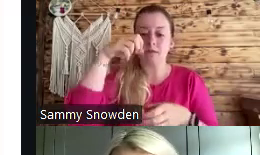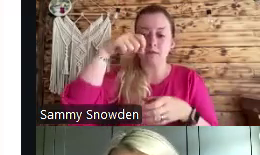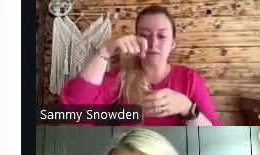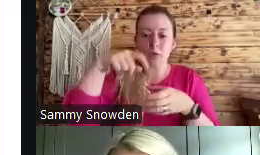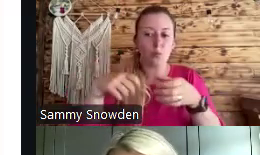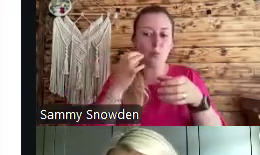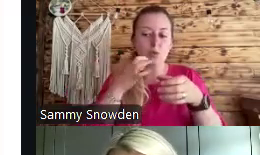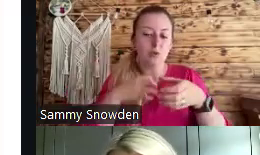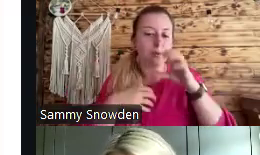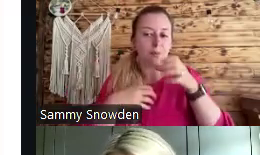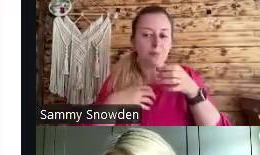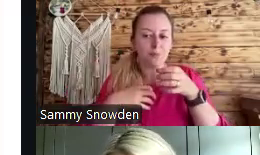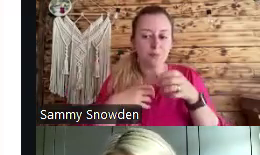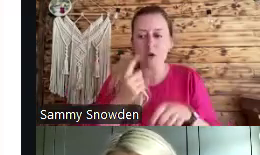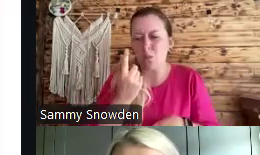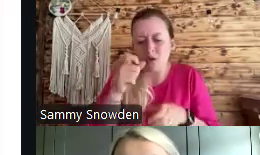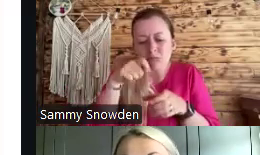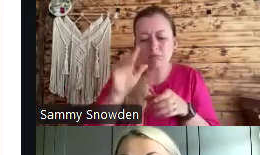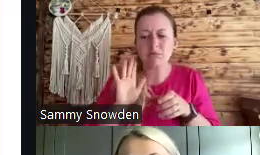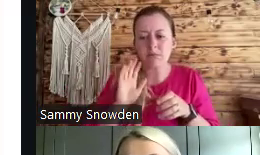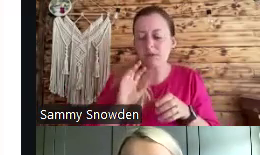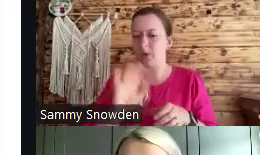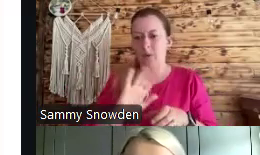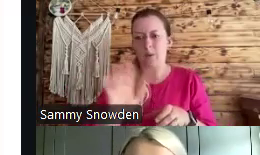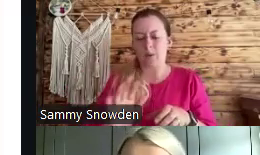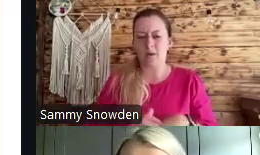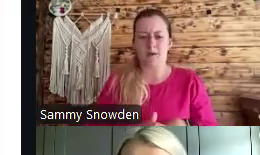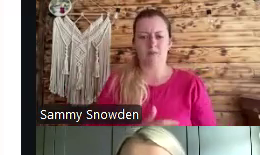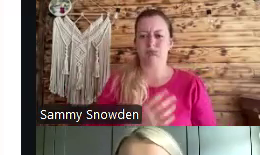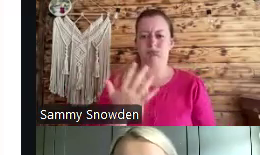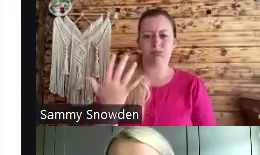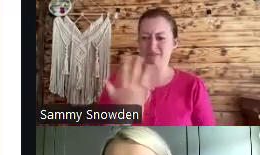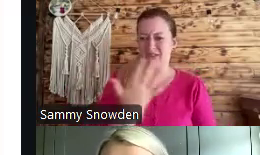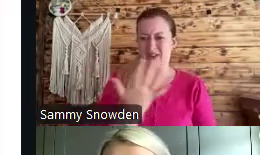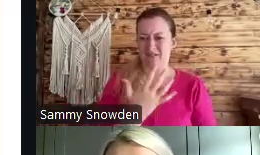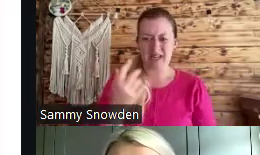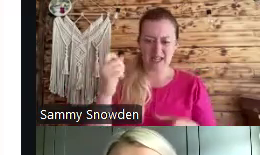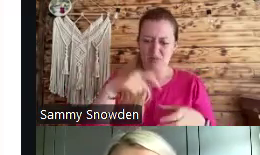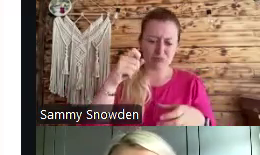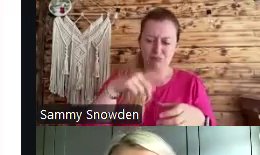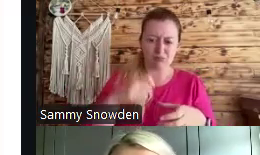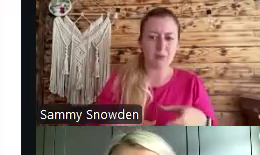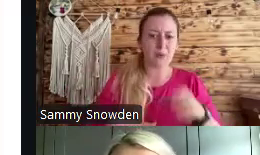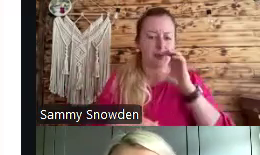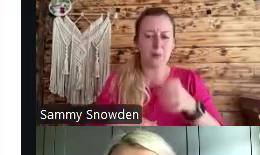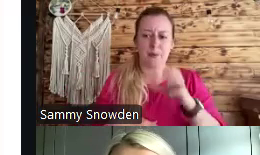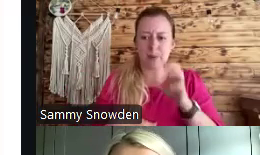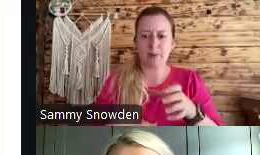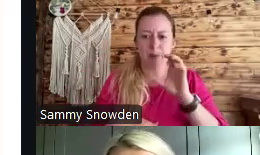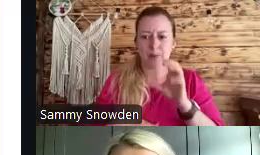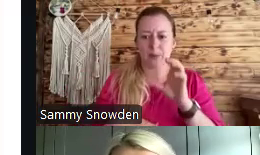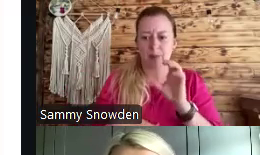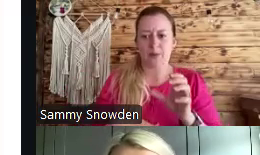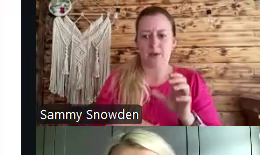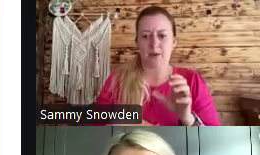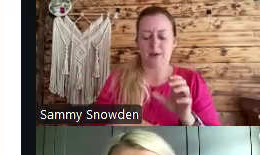taking 15 drops of lemon oil a day. I mean, you can shake that up with other citrus like tangerine, wild orange. Especially if we